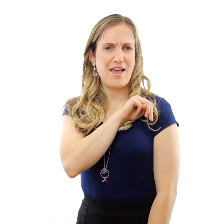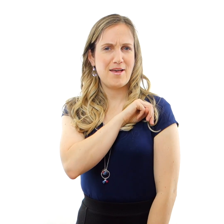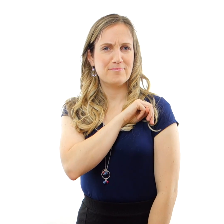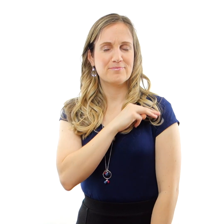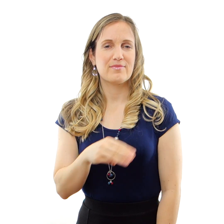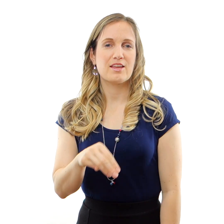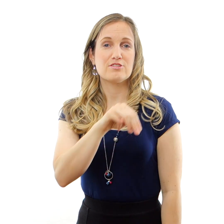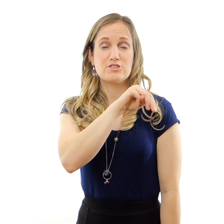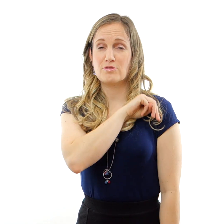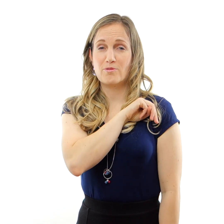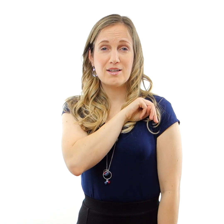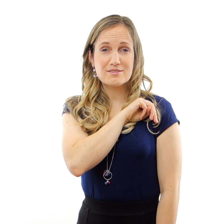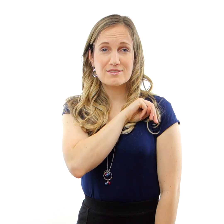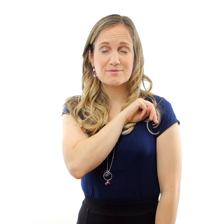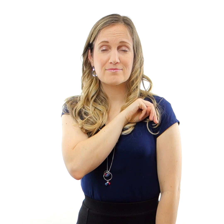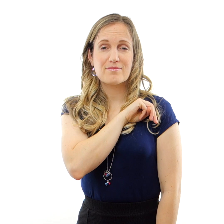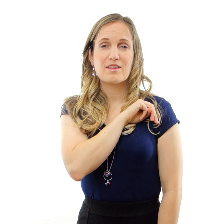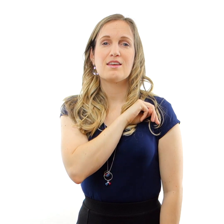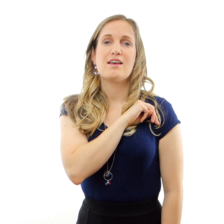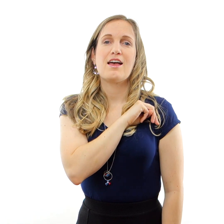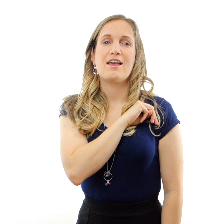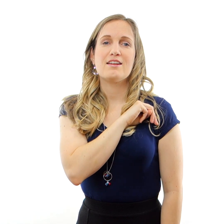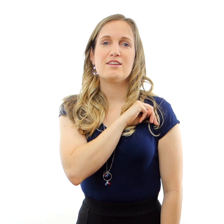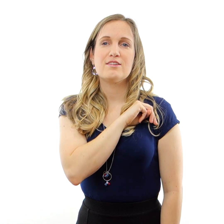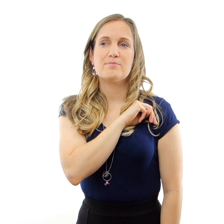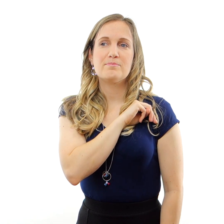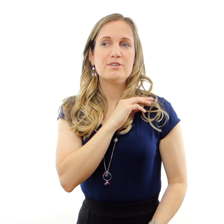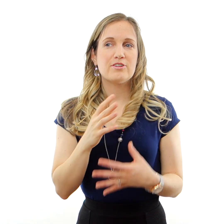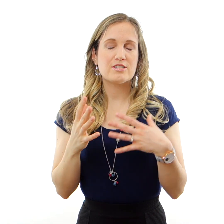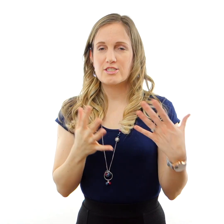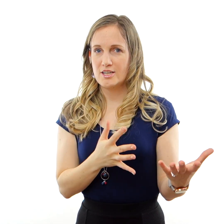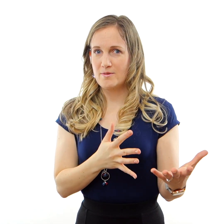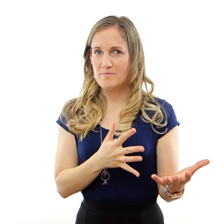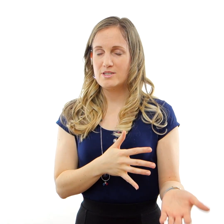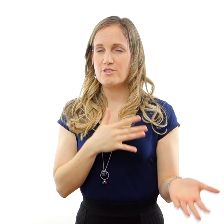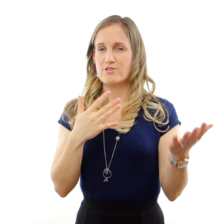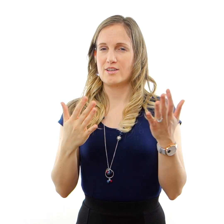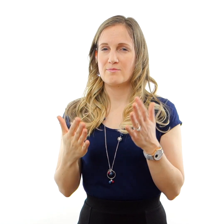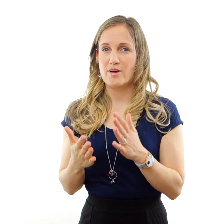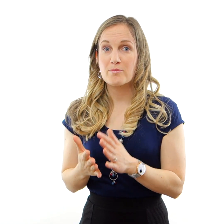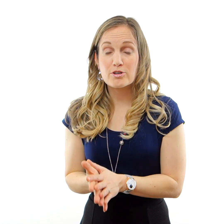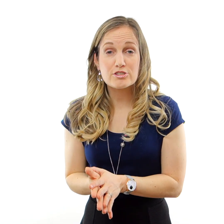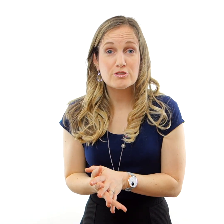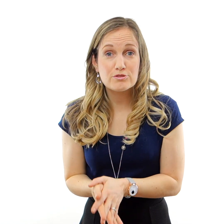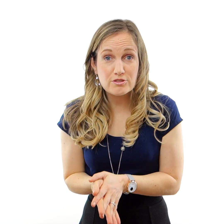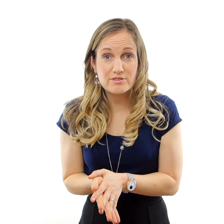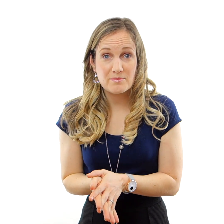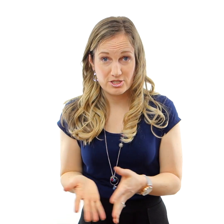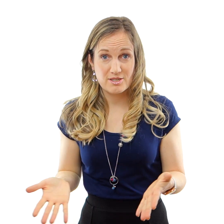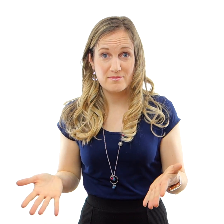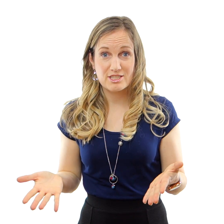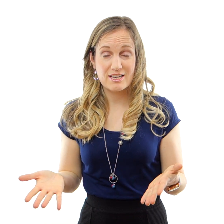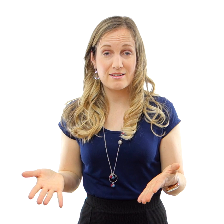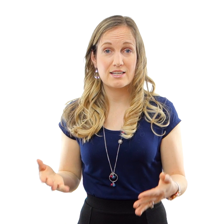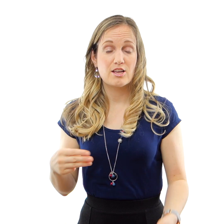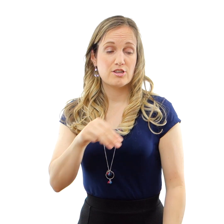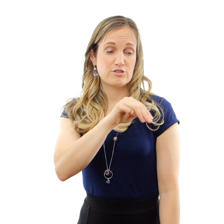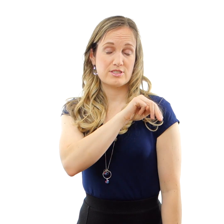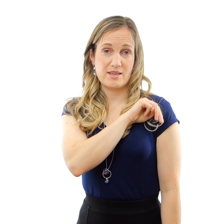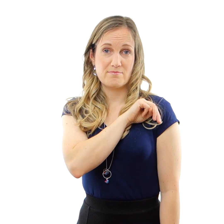M. And you just do it once. But you're not just talking about a mission, you're talking about a person who serves a mission, a missionary. So you're saying